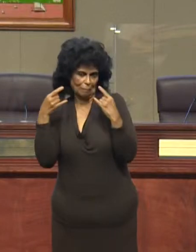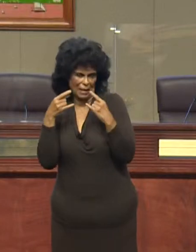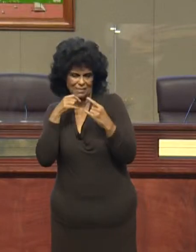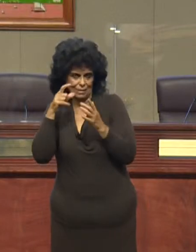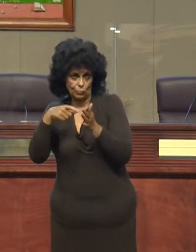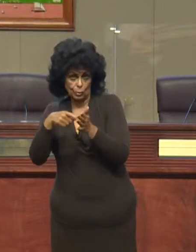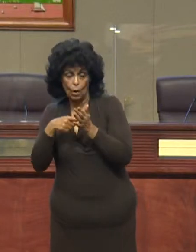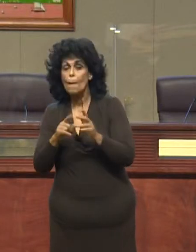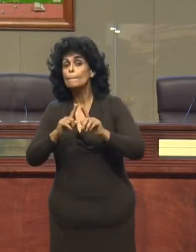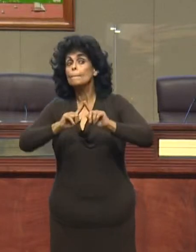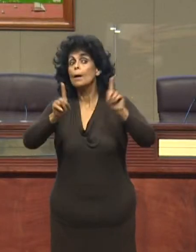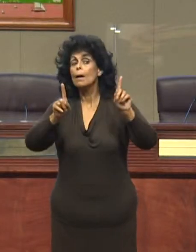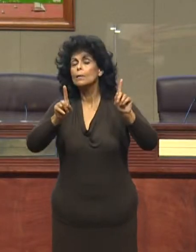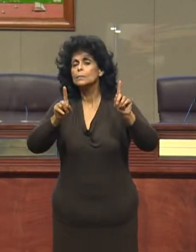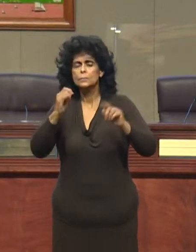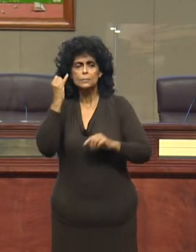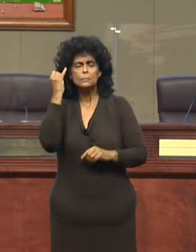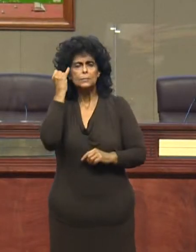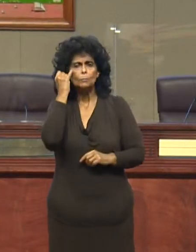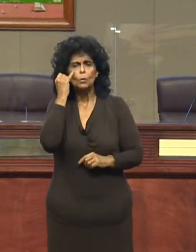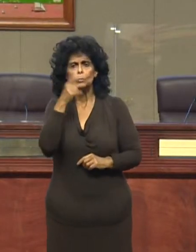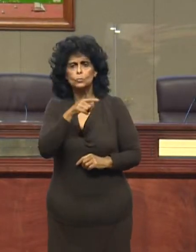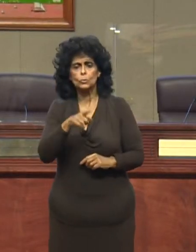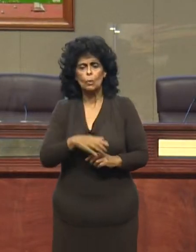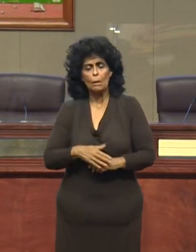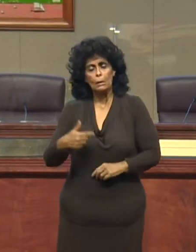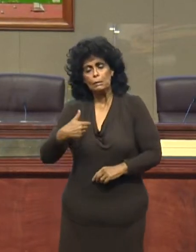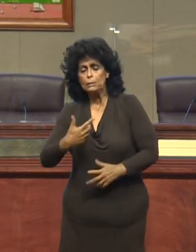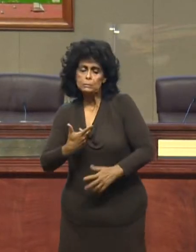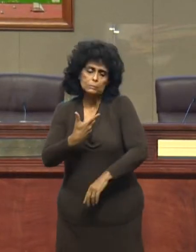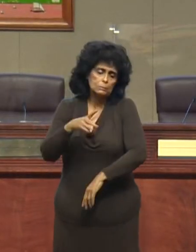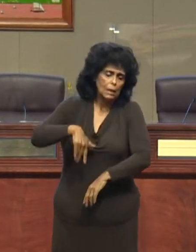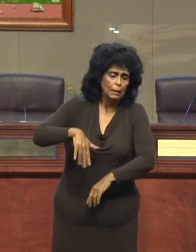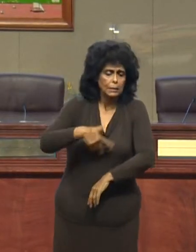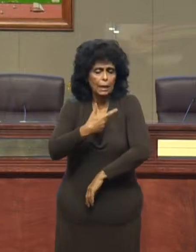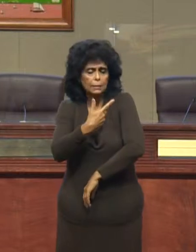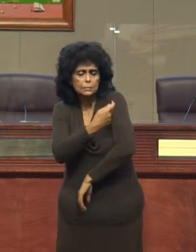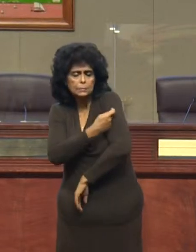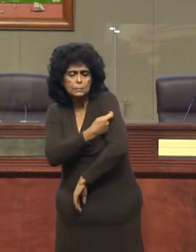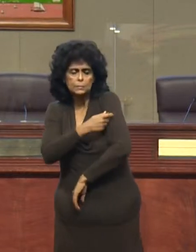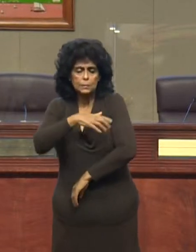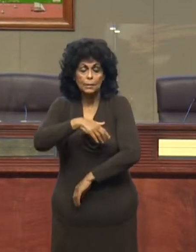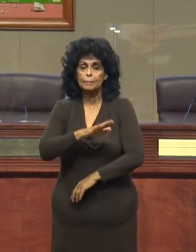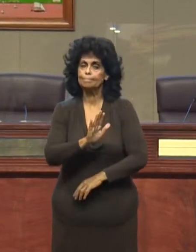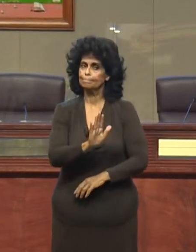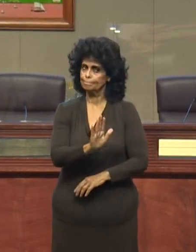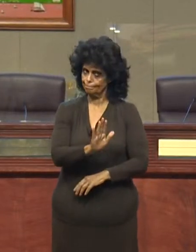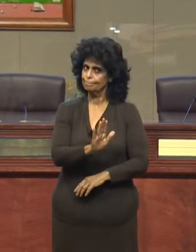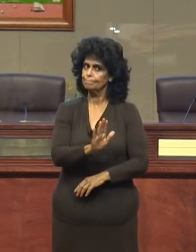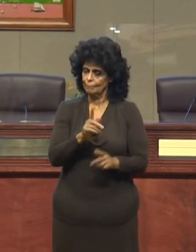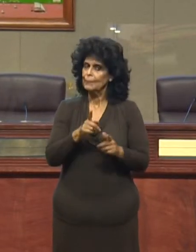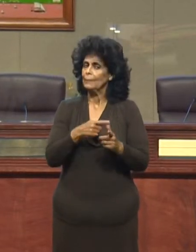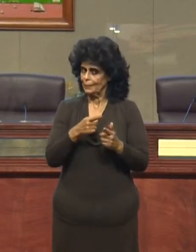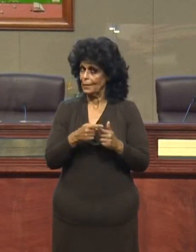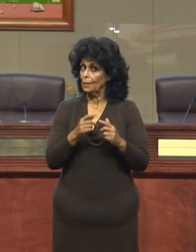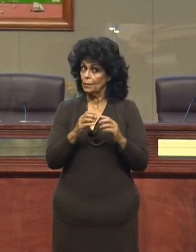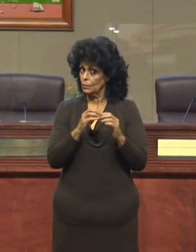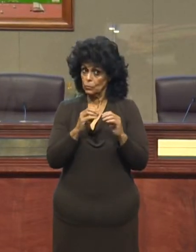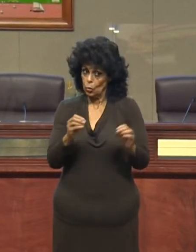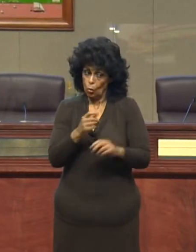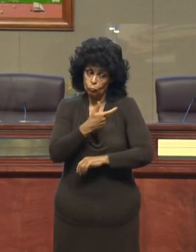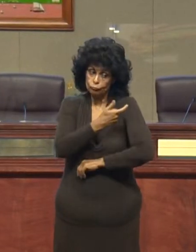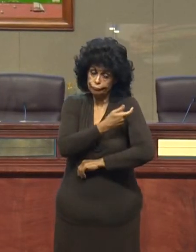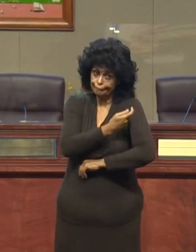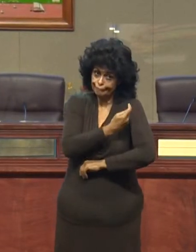But if you are not vaccinated, they're recommending that you do wear facial coverings to protect yourself